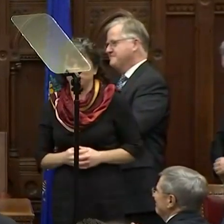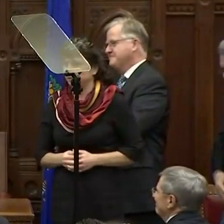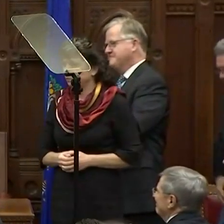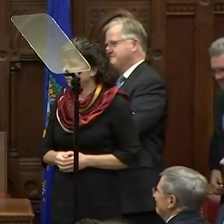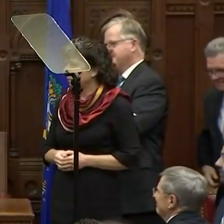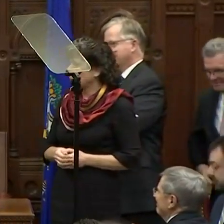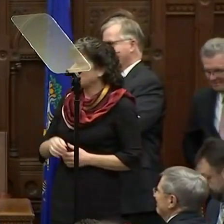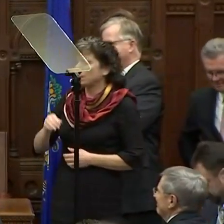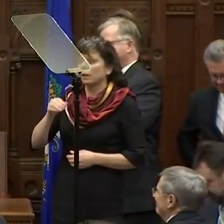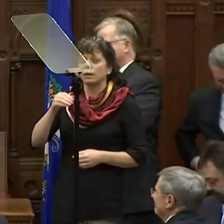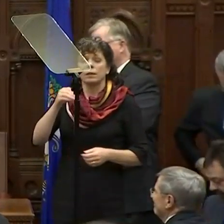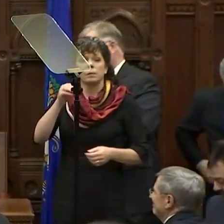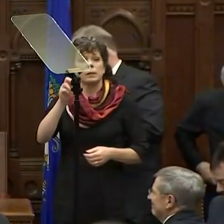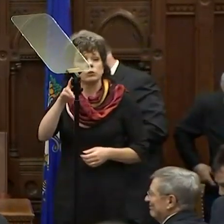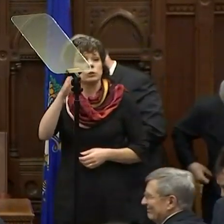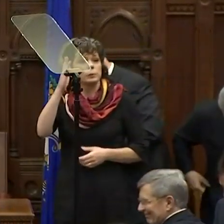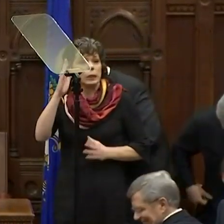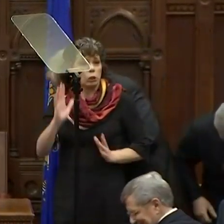Mr. Speaker,